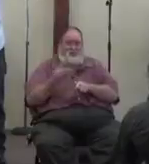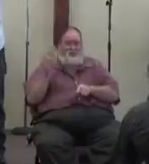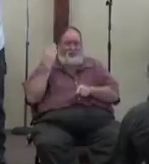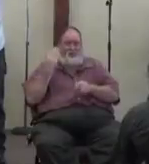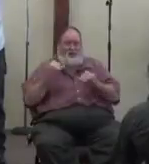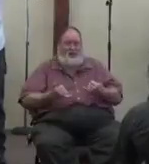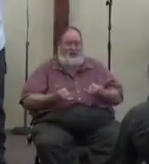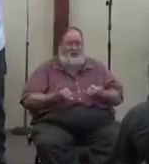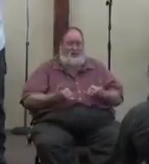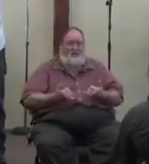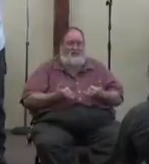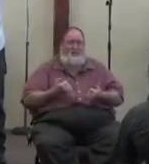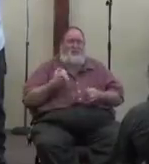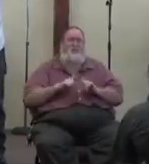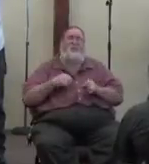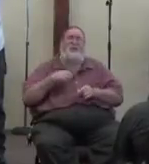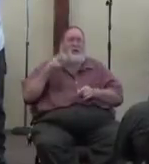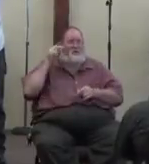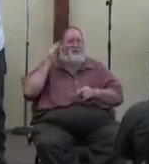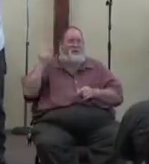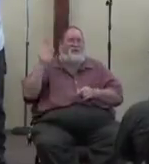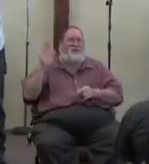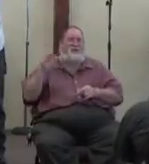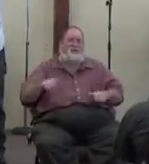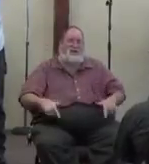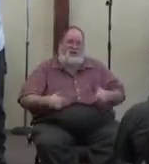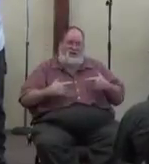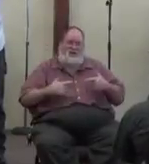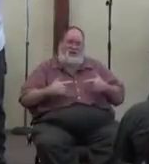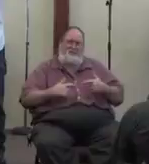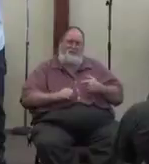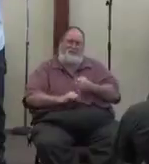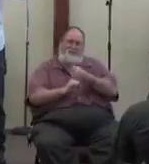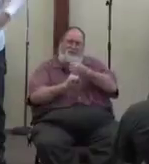But we've heard His sustaining, life-sustaining